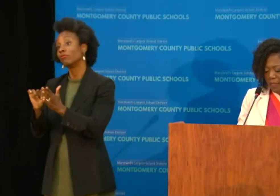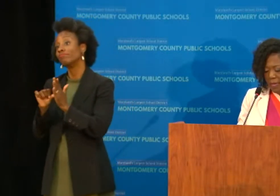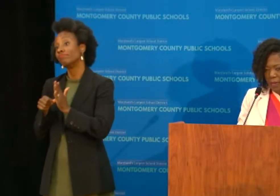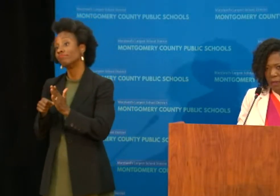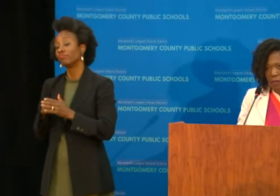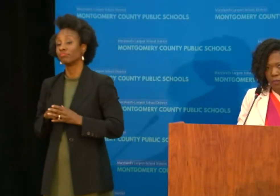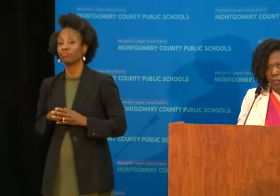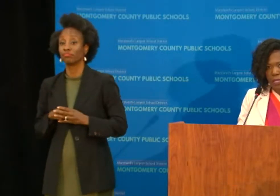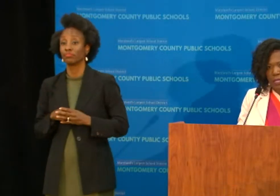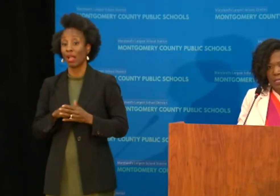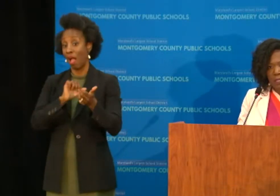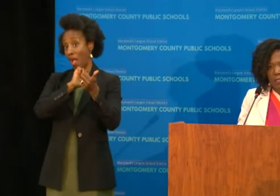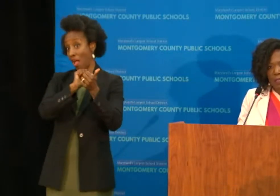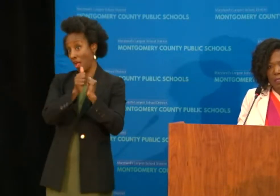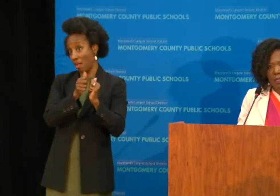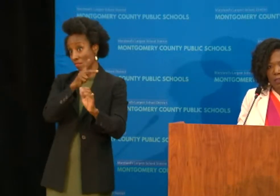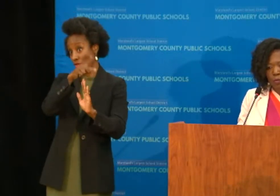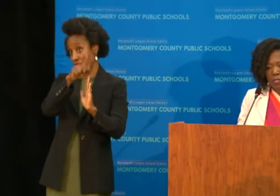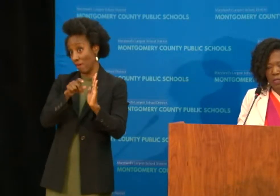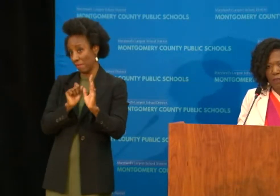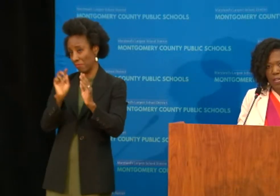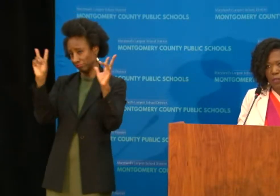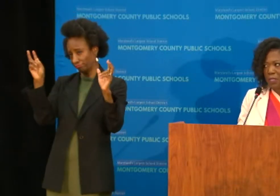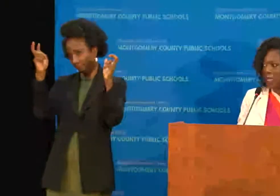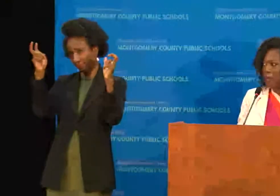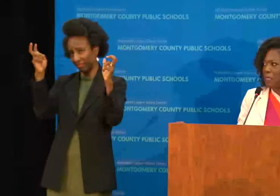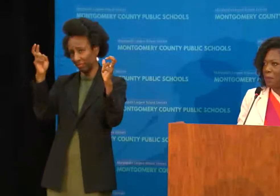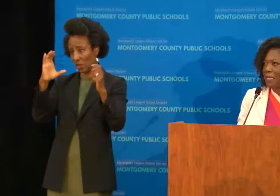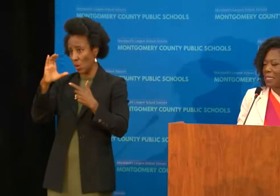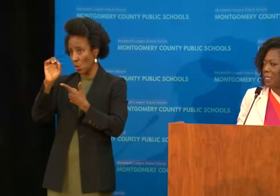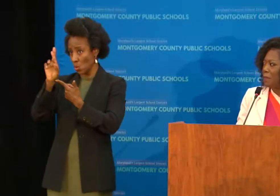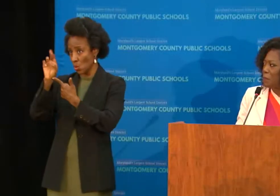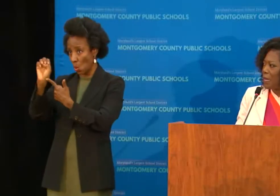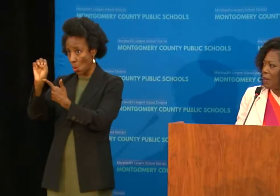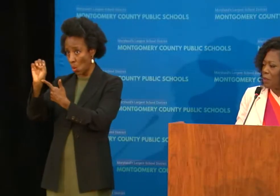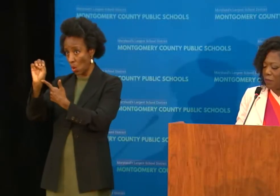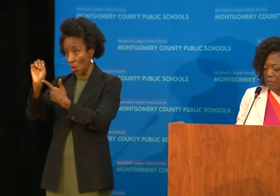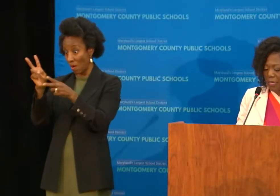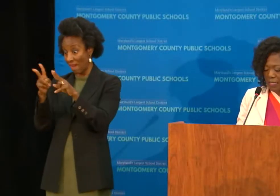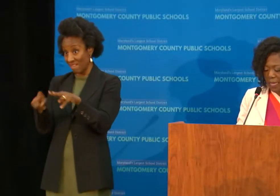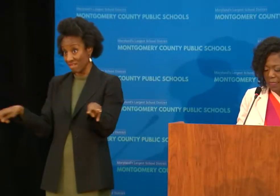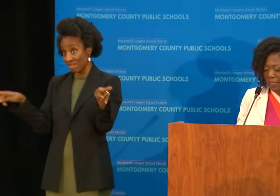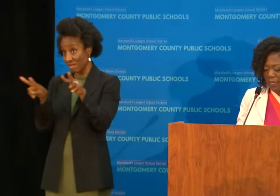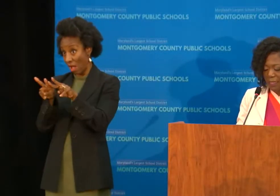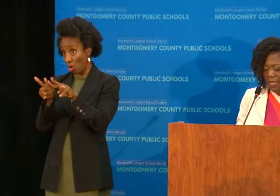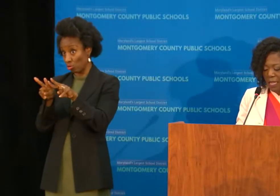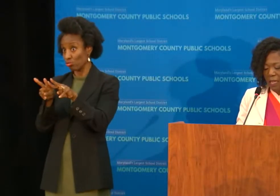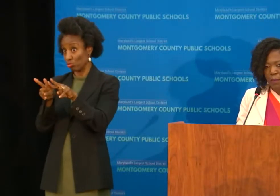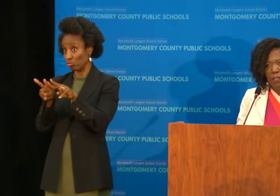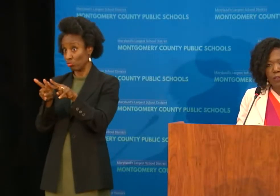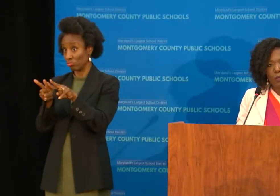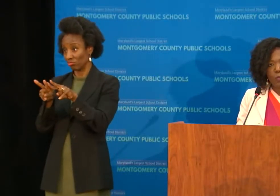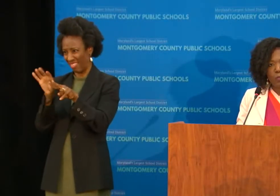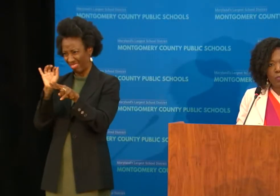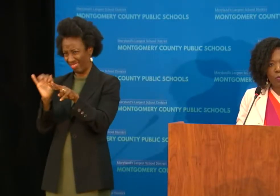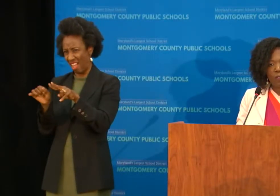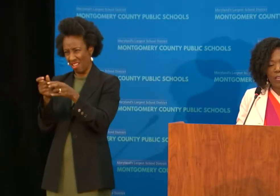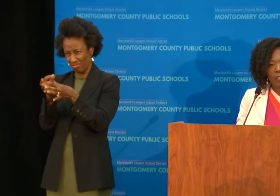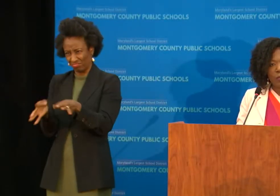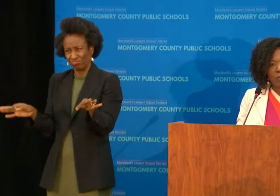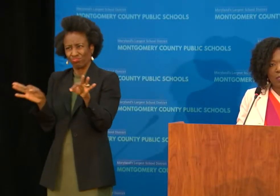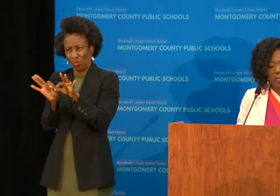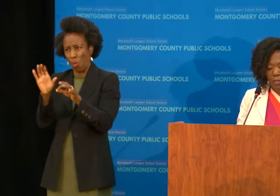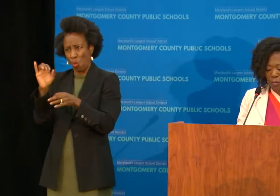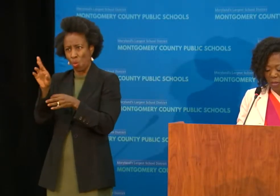program that really is a core set of values that MCPS lives by when it relates to athletics. And many of you know those